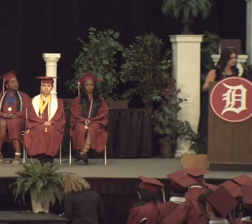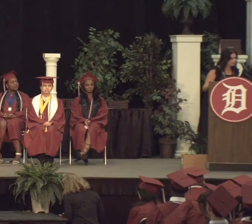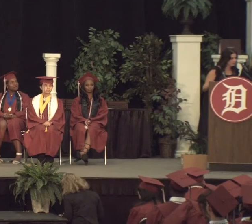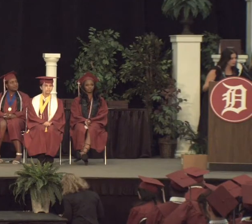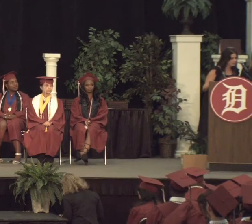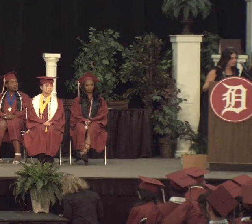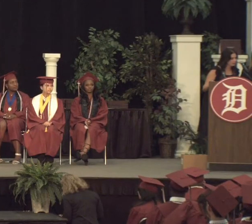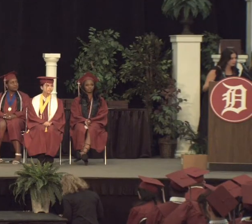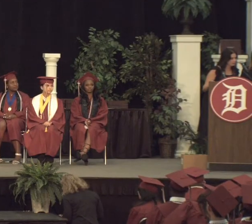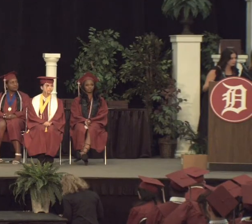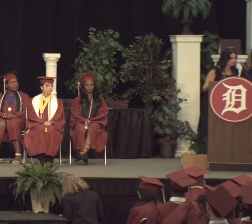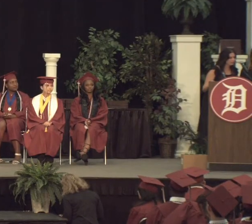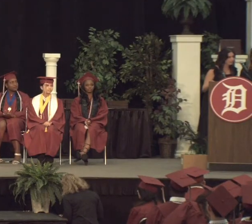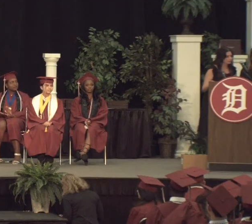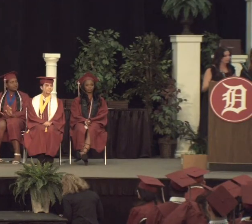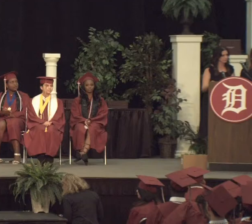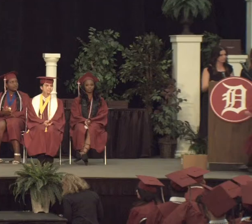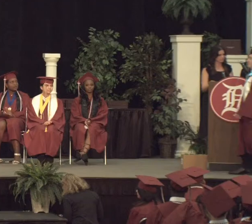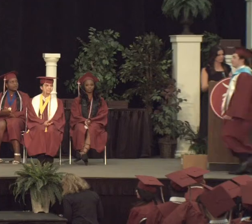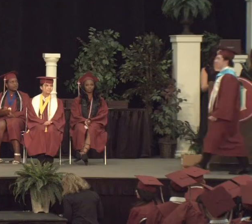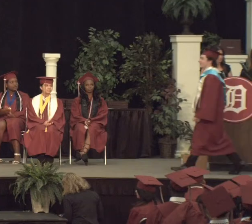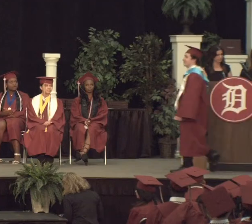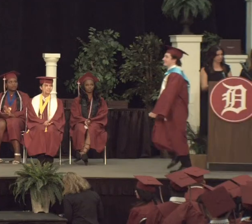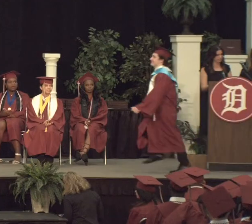Skylar Dozet, magna cum laude.